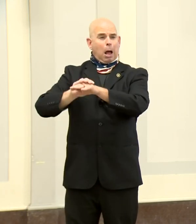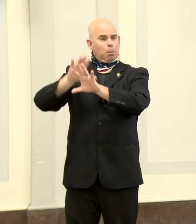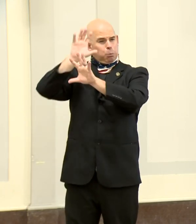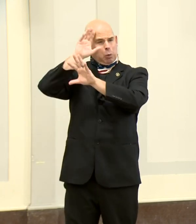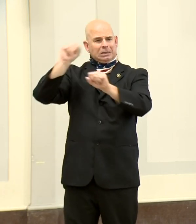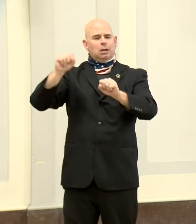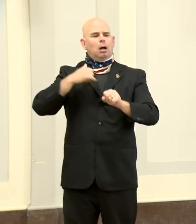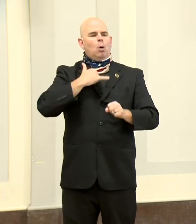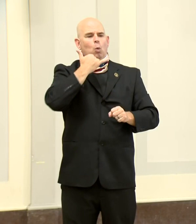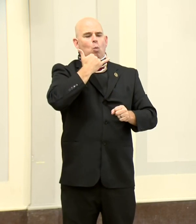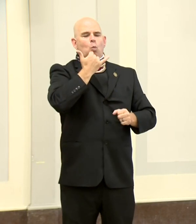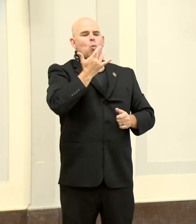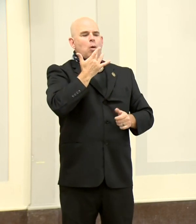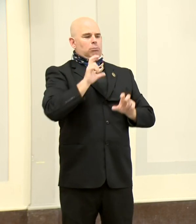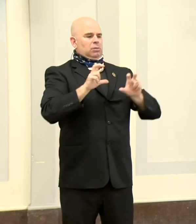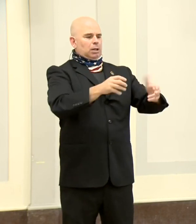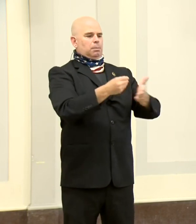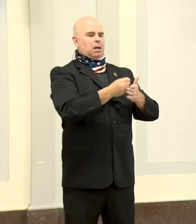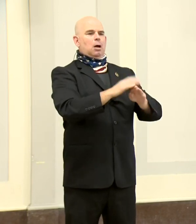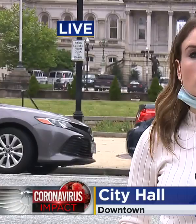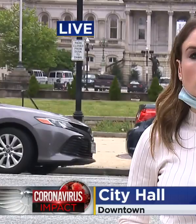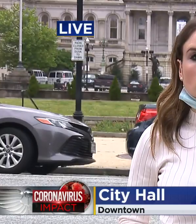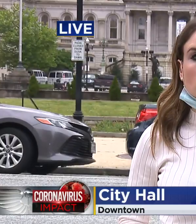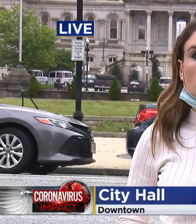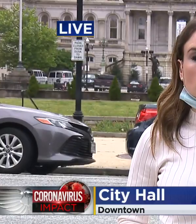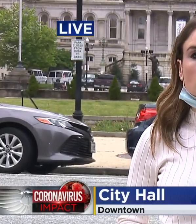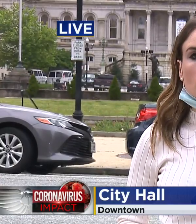under my orders to stay at home.